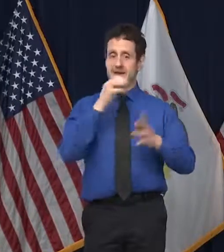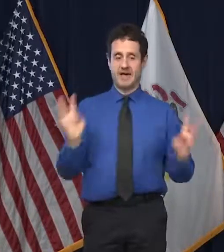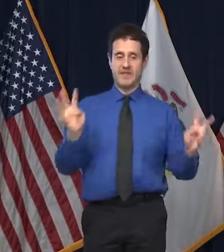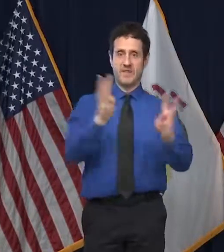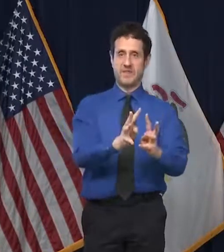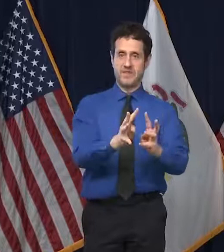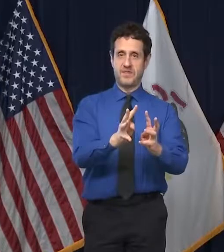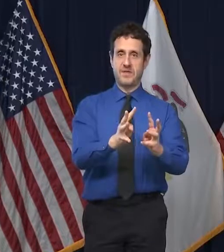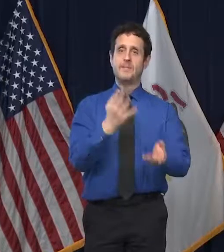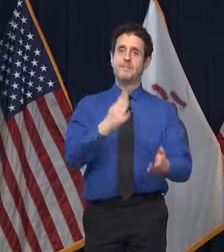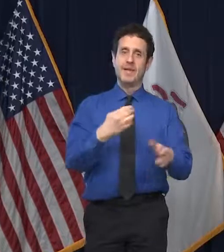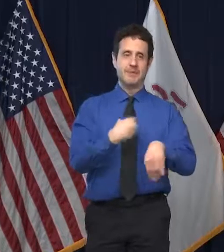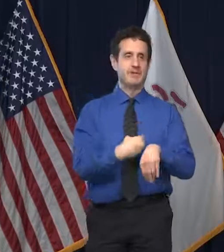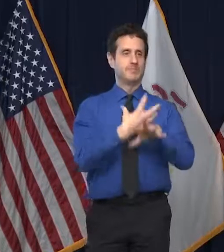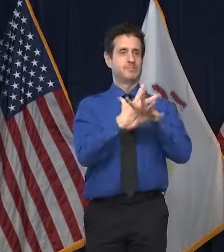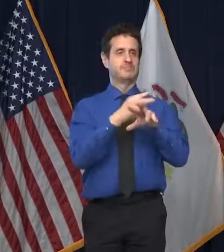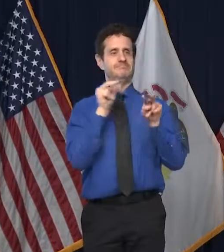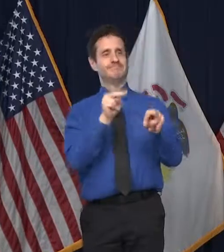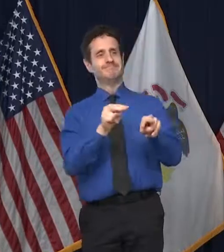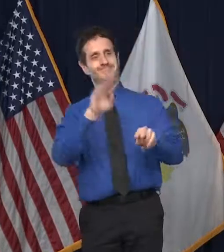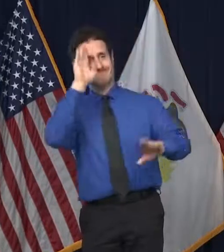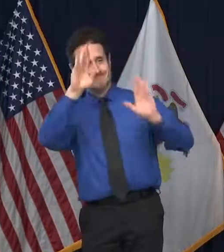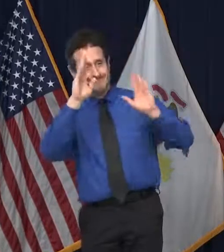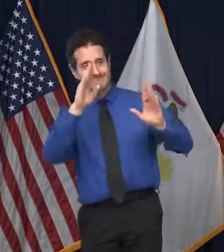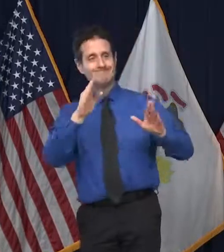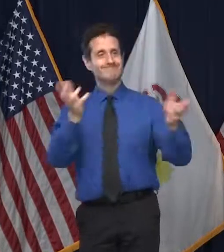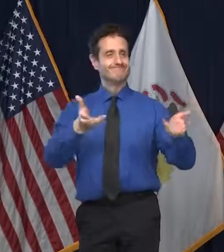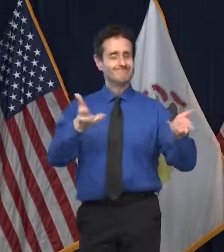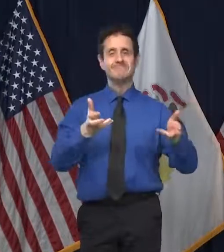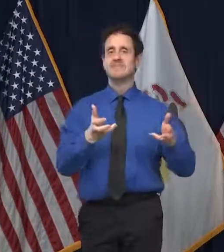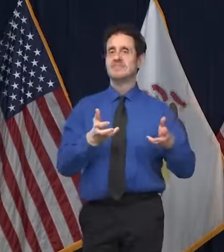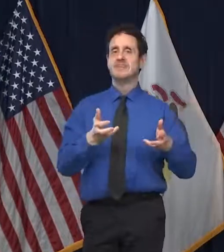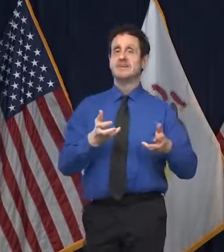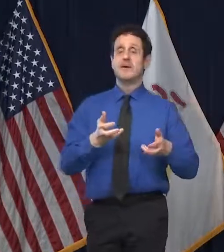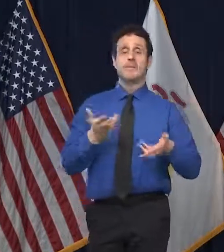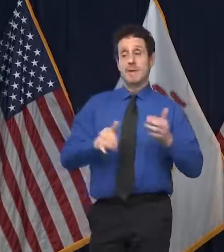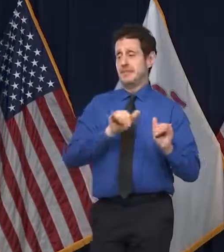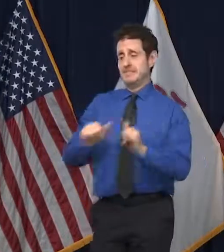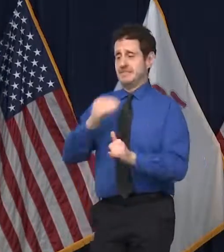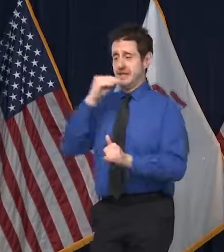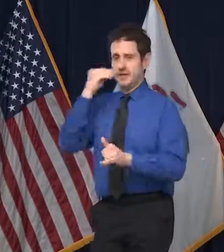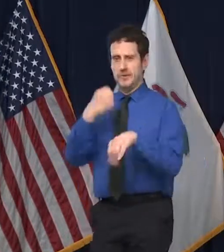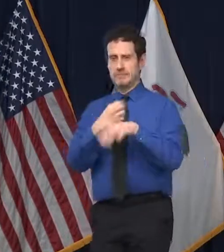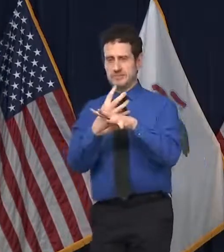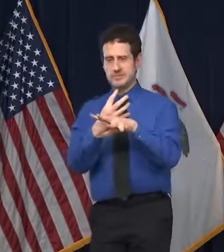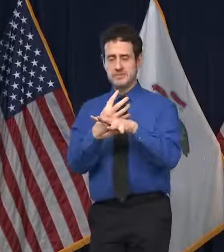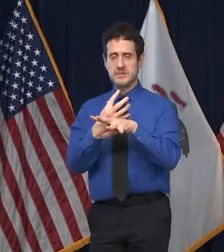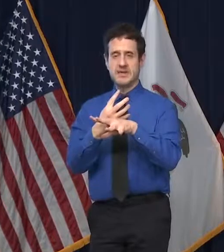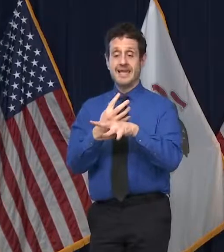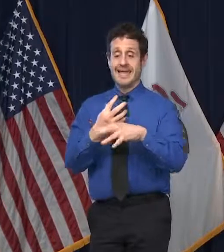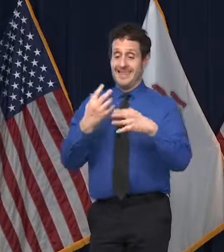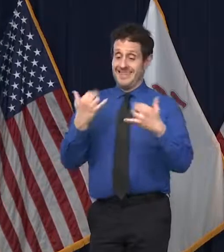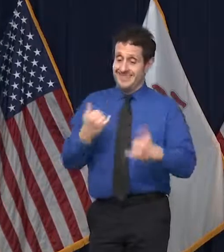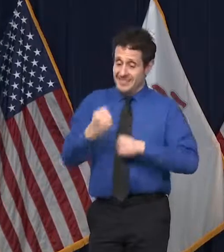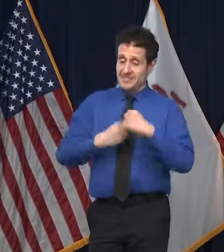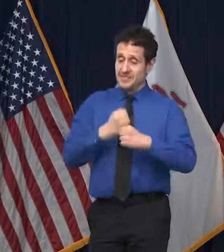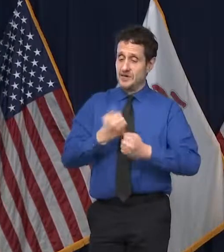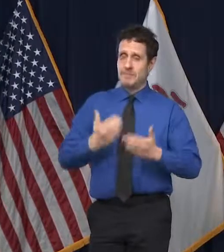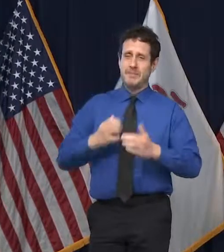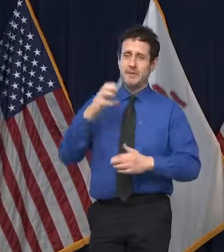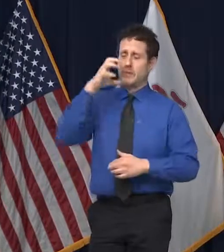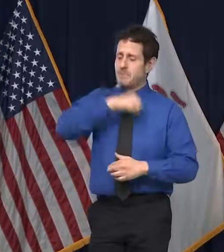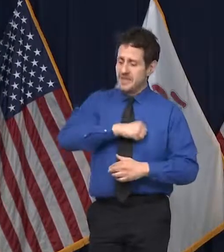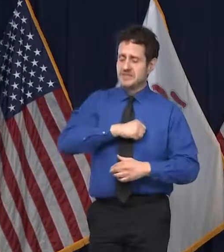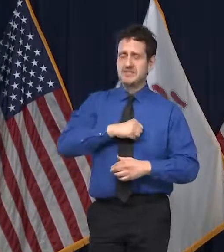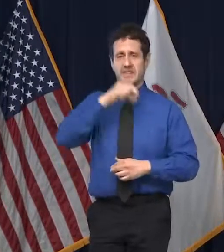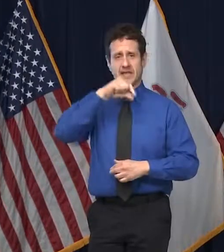have to stay at home and forgo the large gatherings so that we will have future events that we can be with our friends